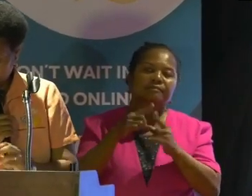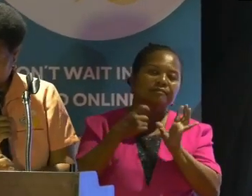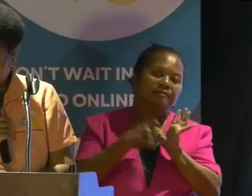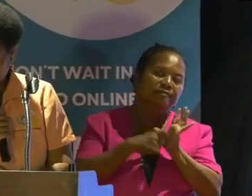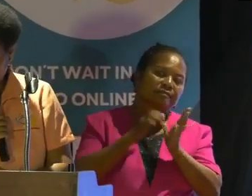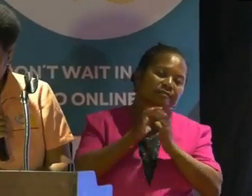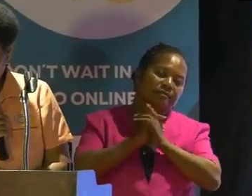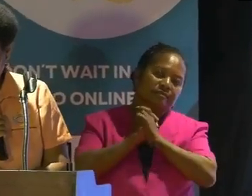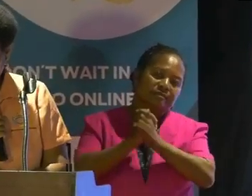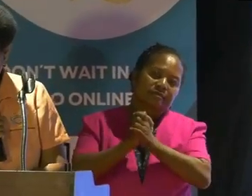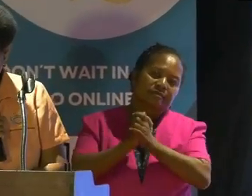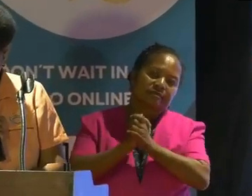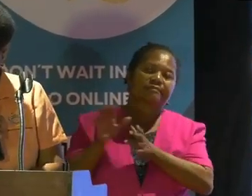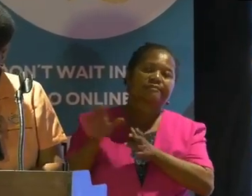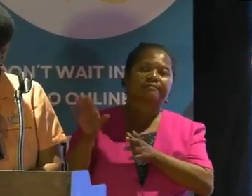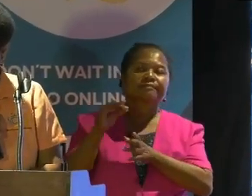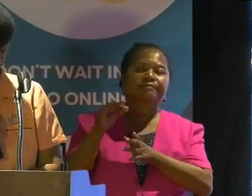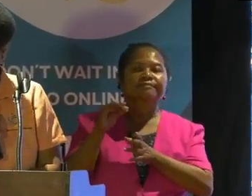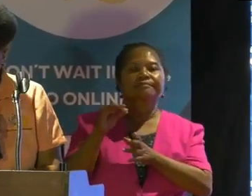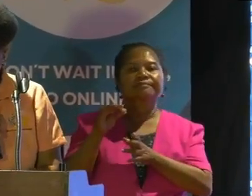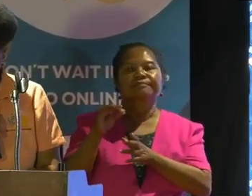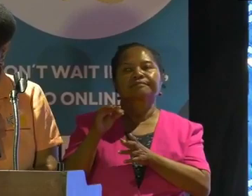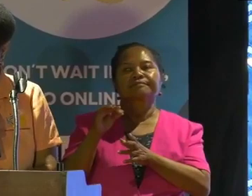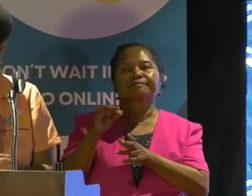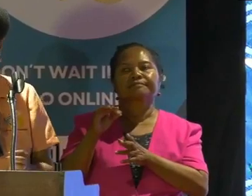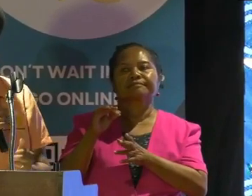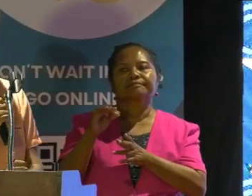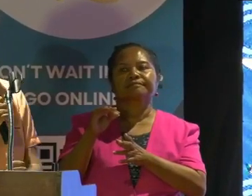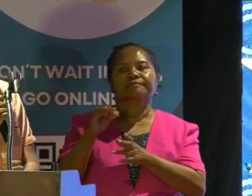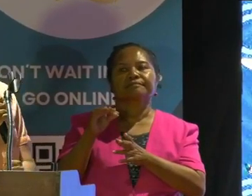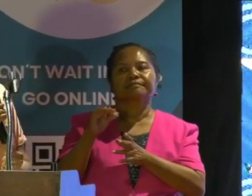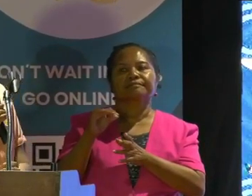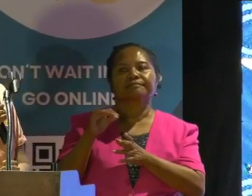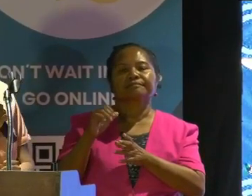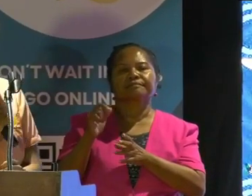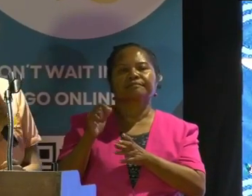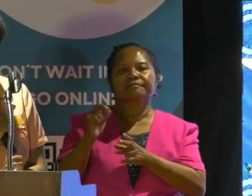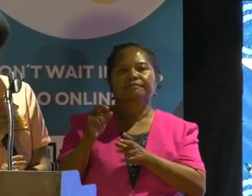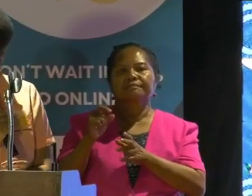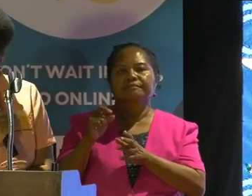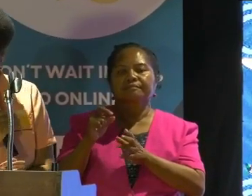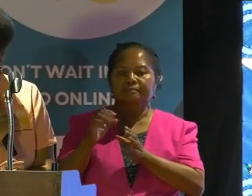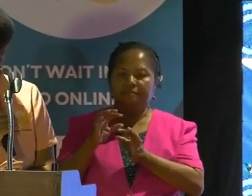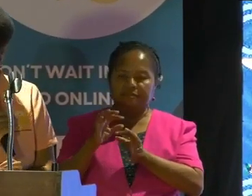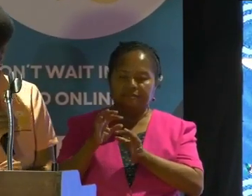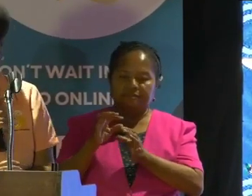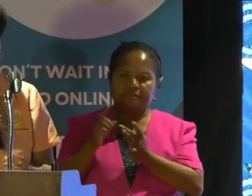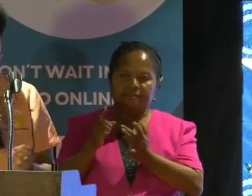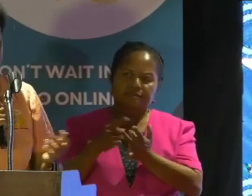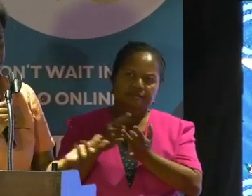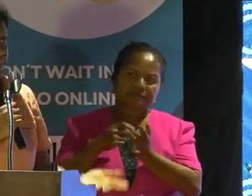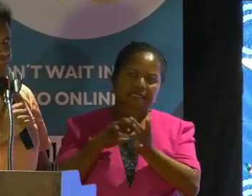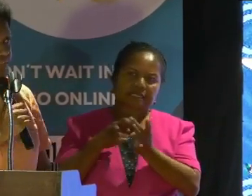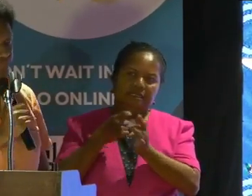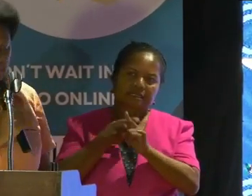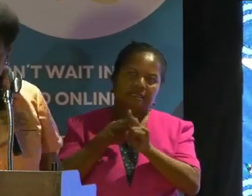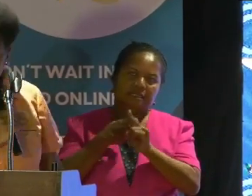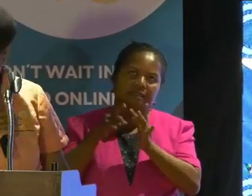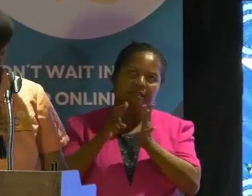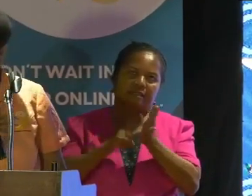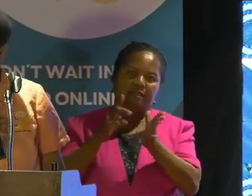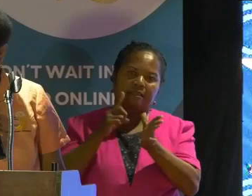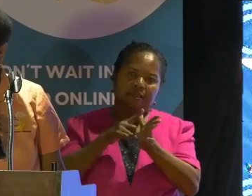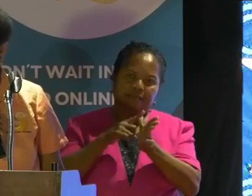Our friends from the Institute of Leadership and Governance, PILAG. Online Blongimilo Commerce and